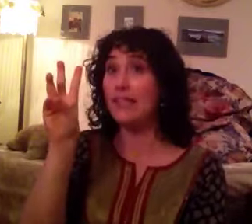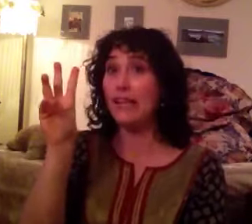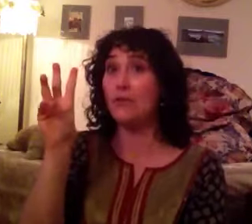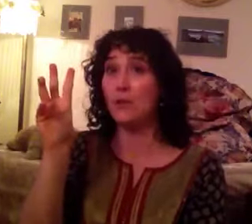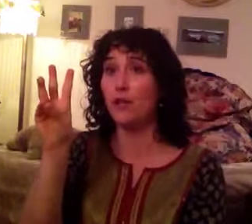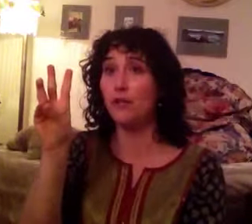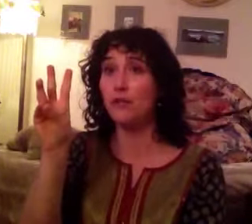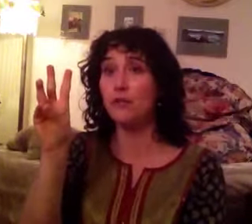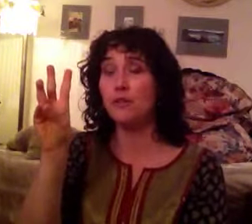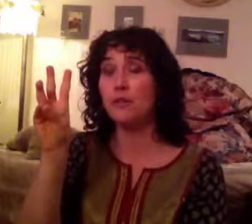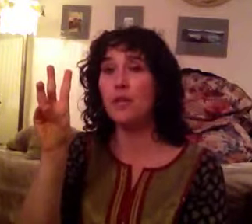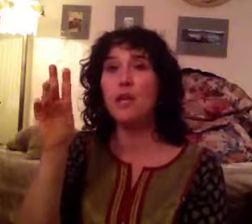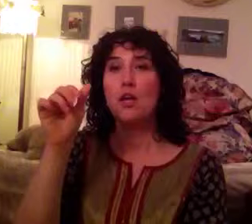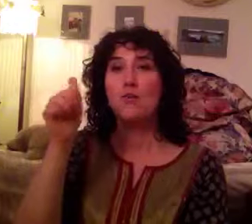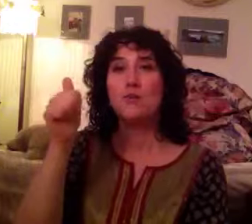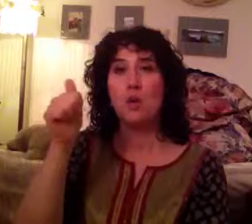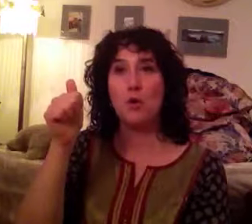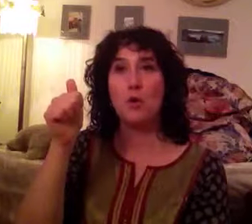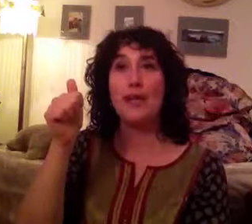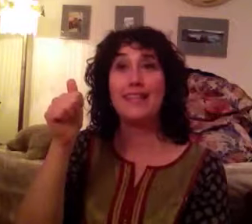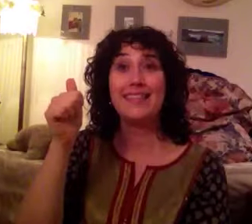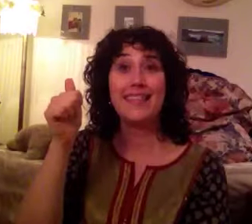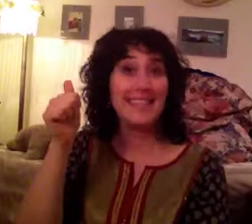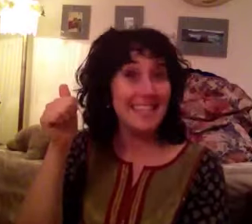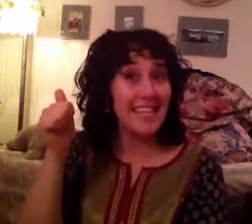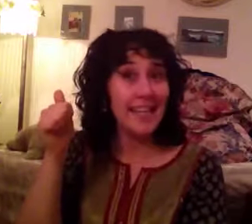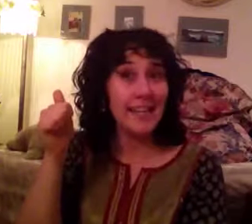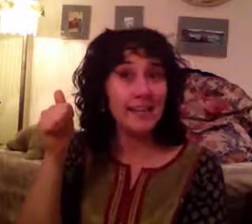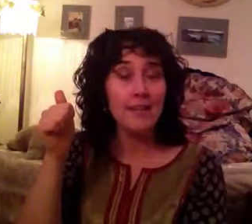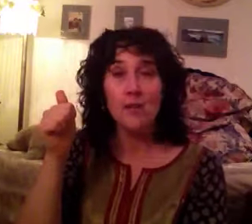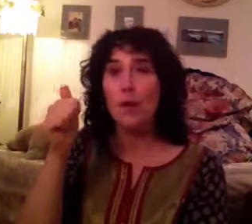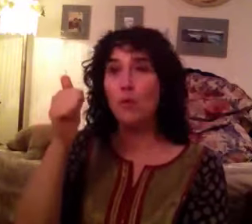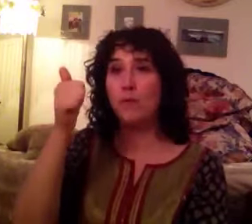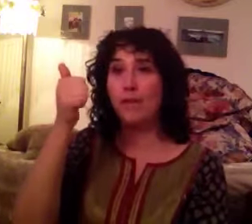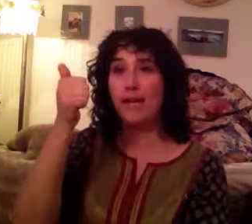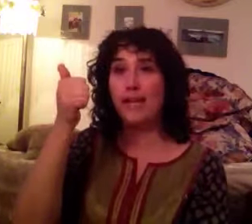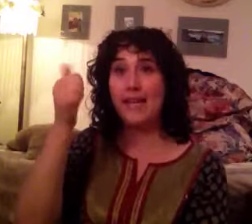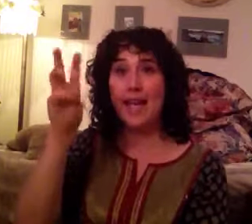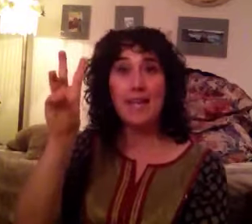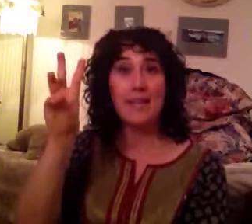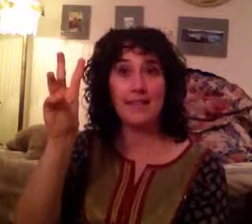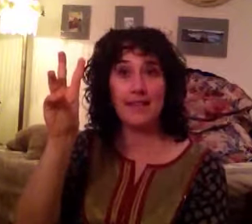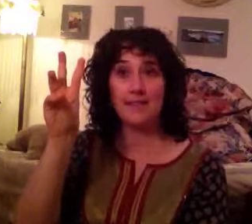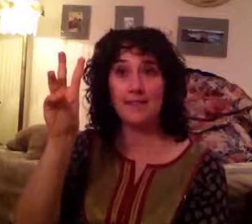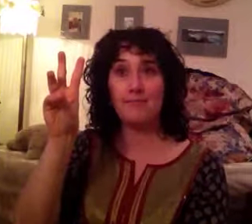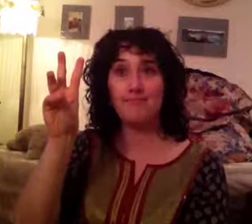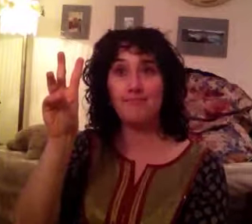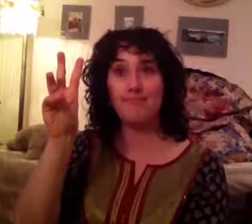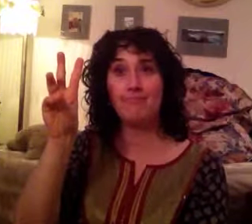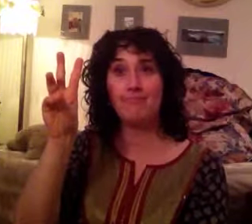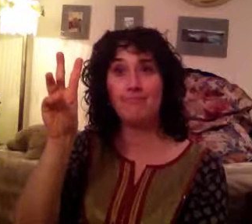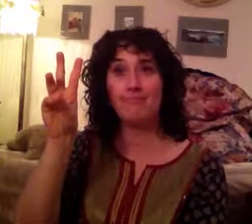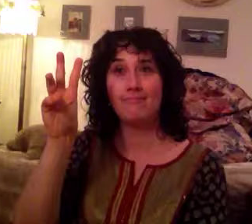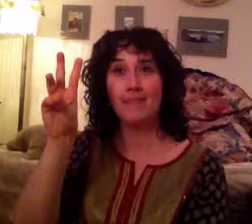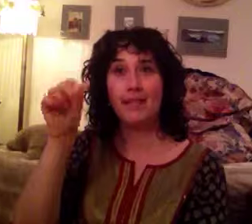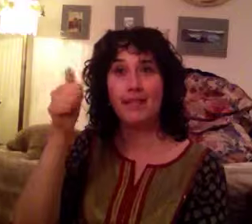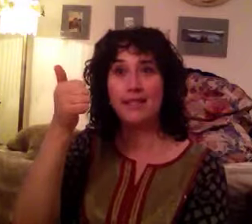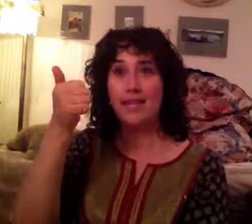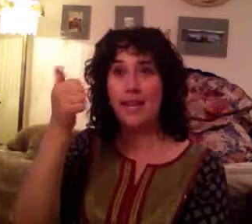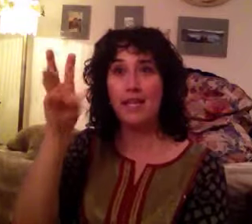6 we learned. So 16 would be a 10 and a 6, 10 and a